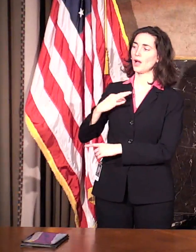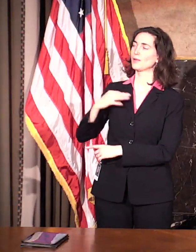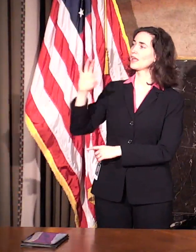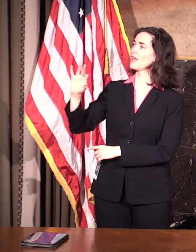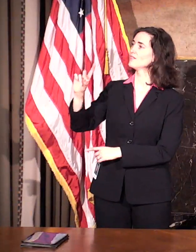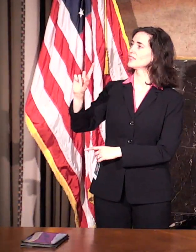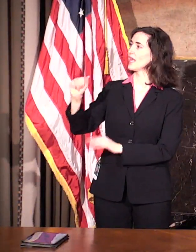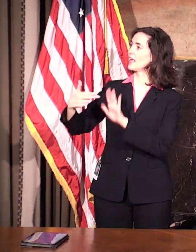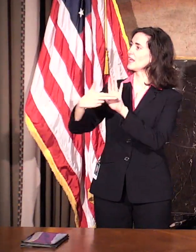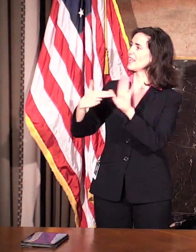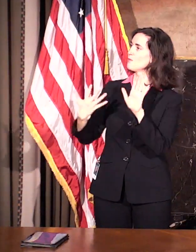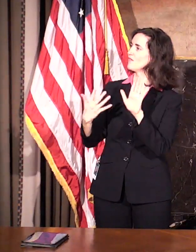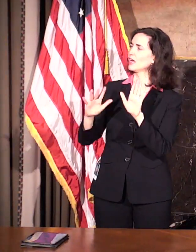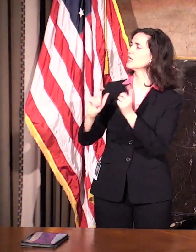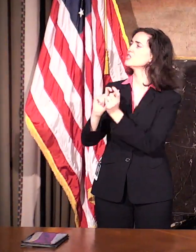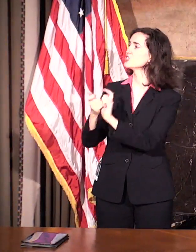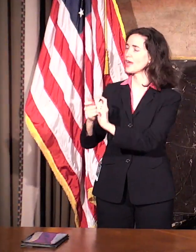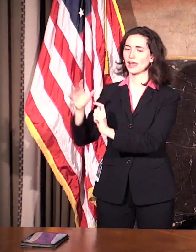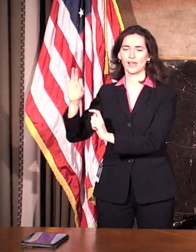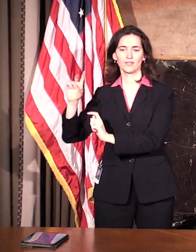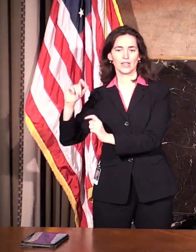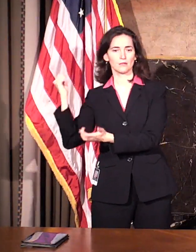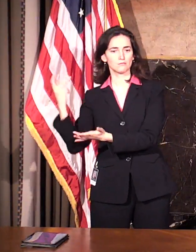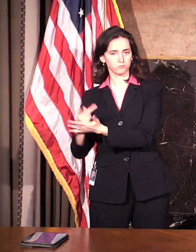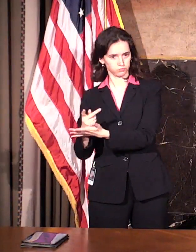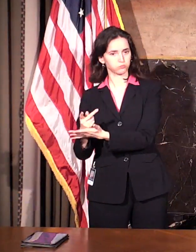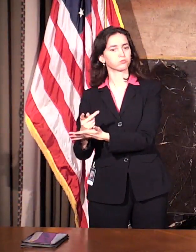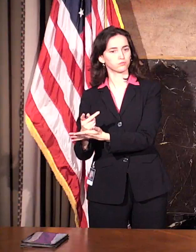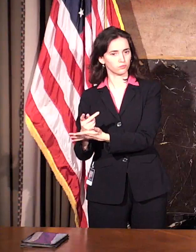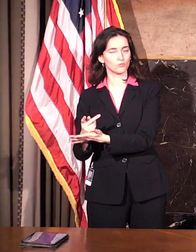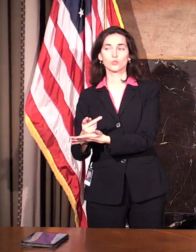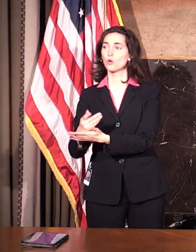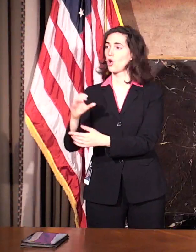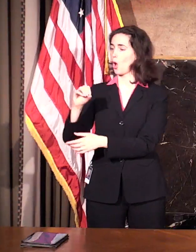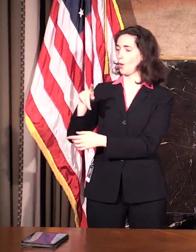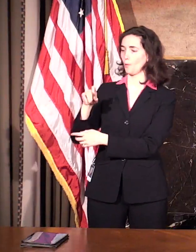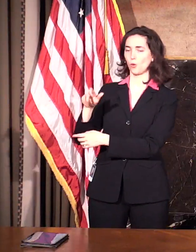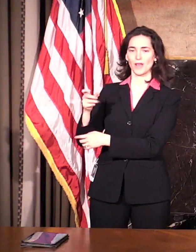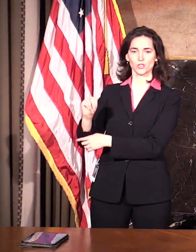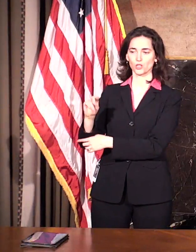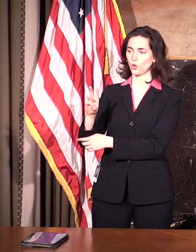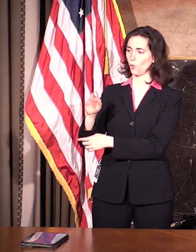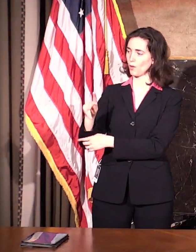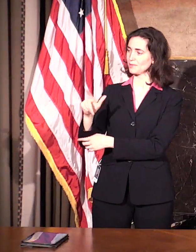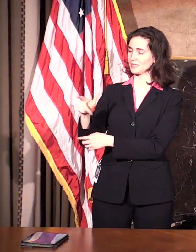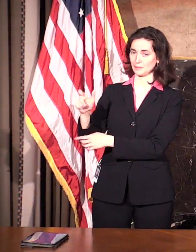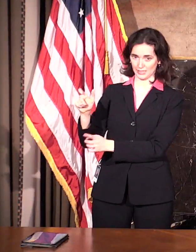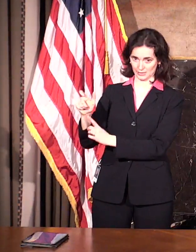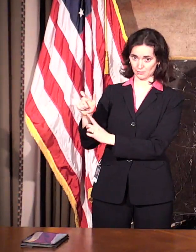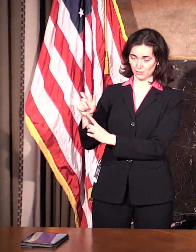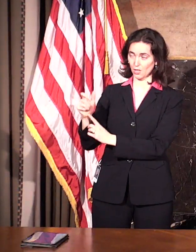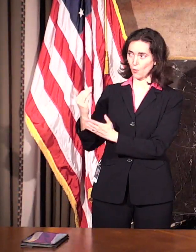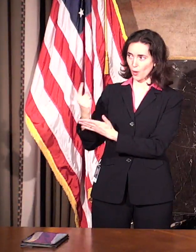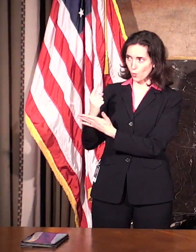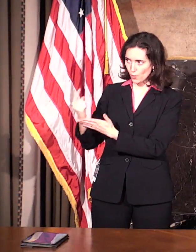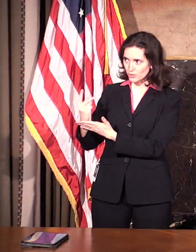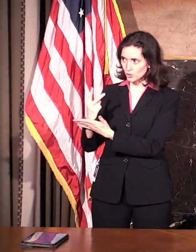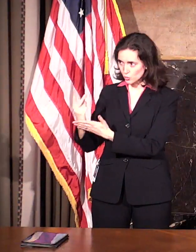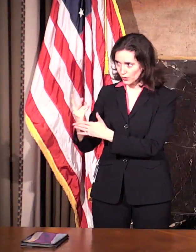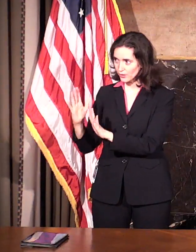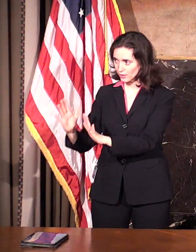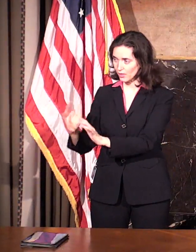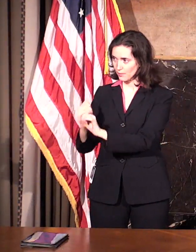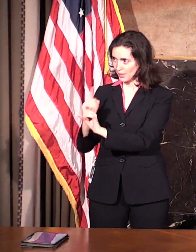that labeling, and that was granted. And Operation Warp Speed waited a couple weeks just to make sure that they had enough of the low dead